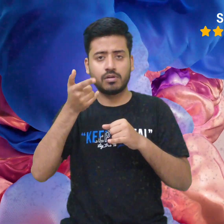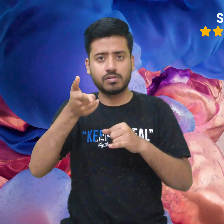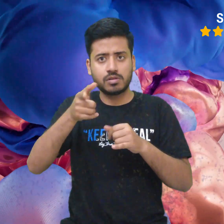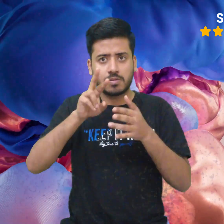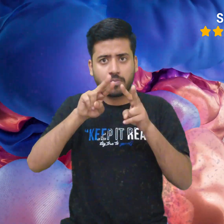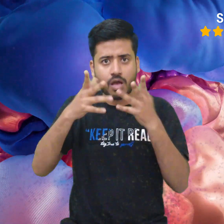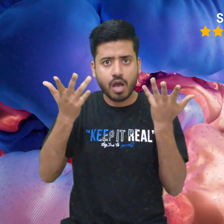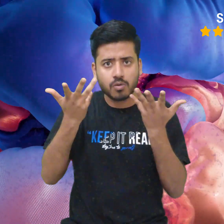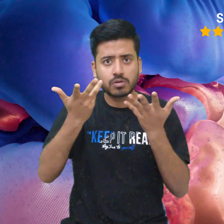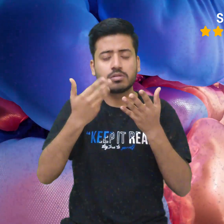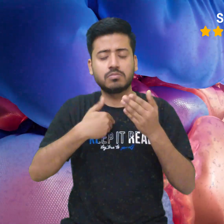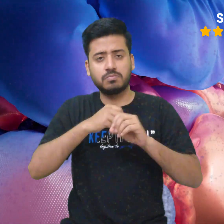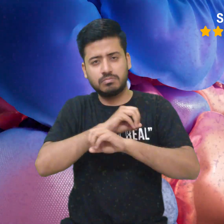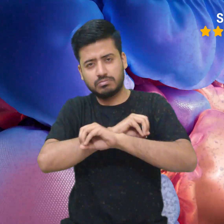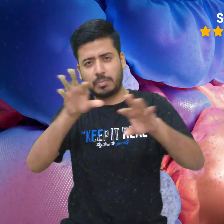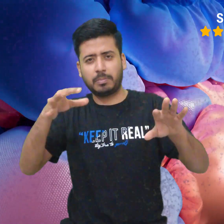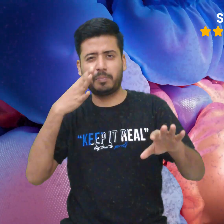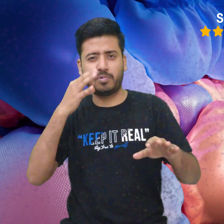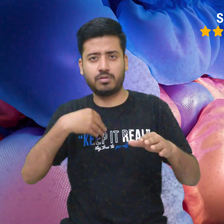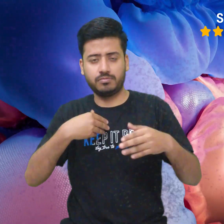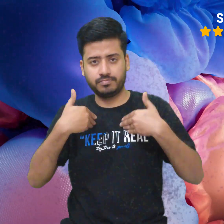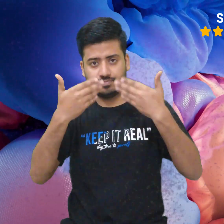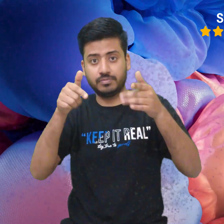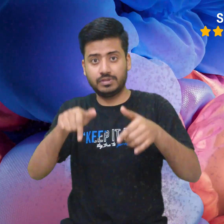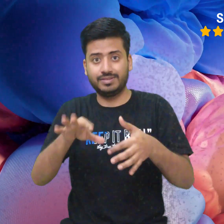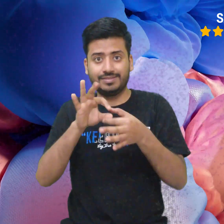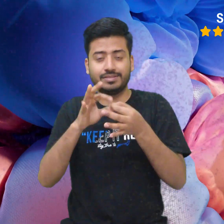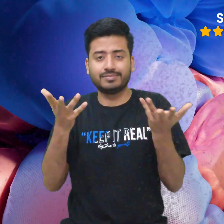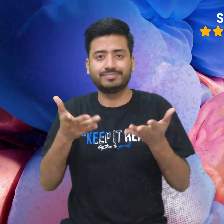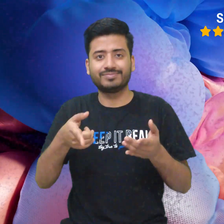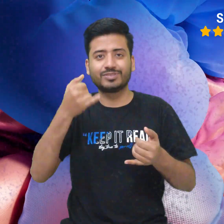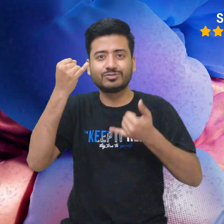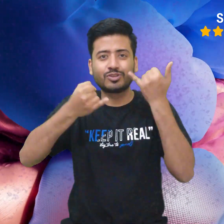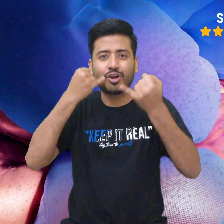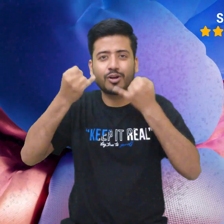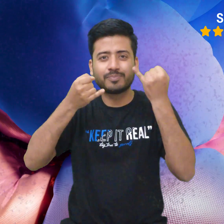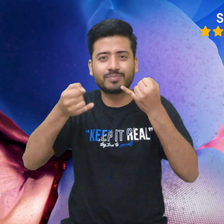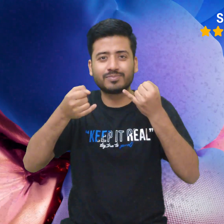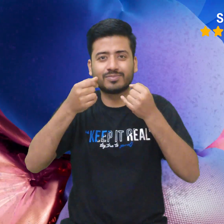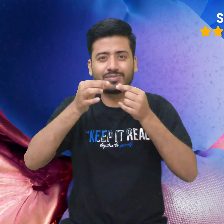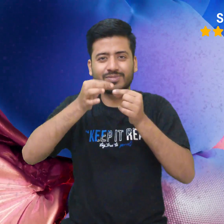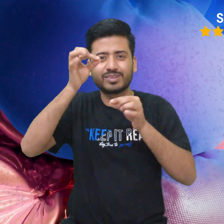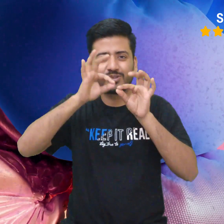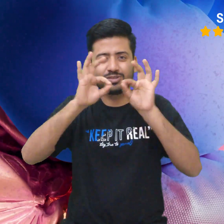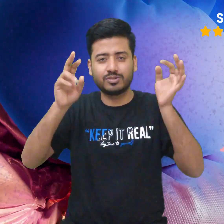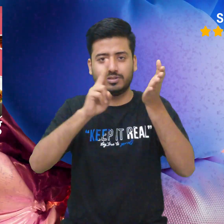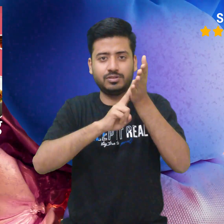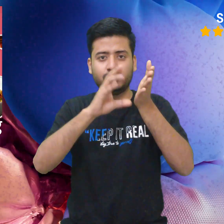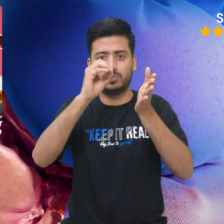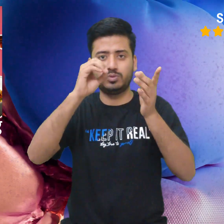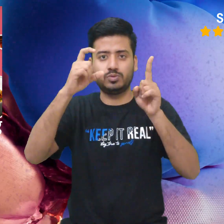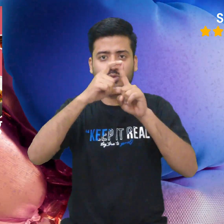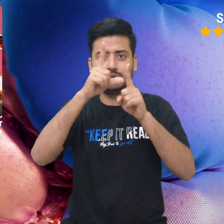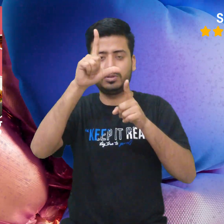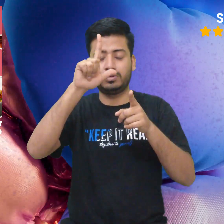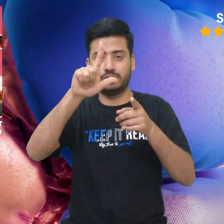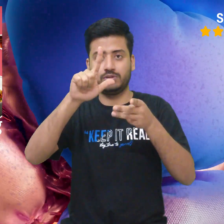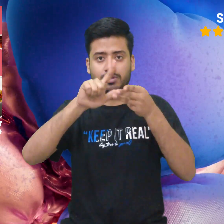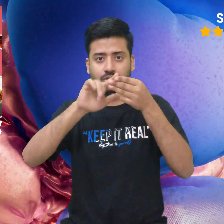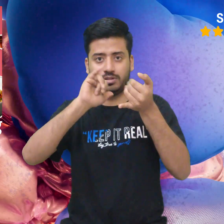entertainment, and more by following our Telegram channel here. A man in China has demonstrated yet again why it's not exactly the best idea